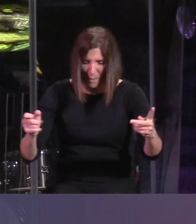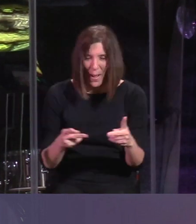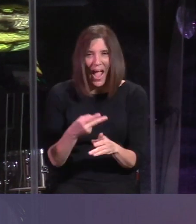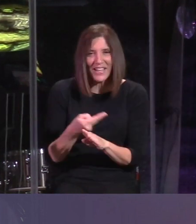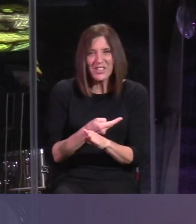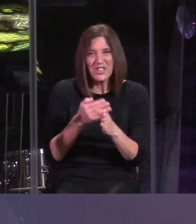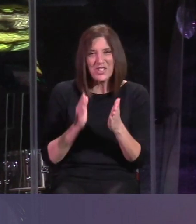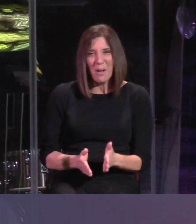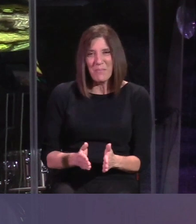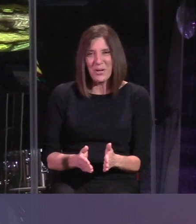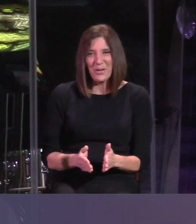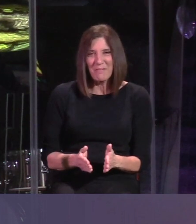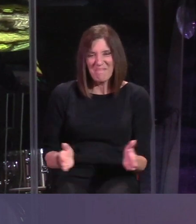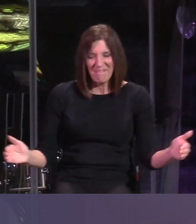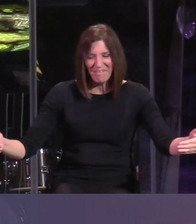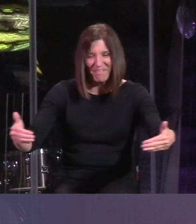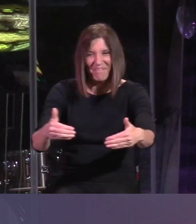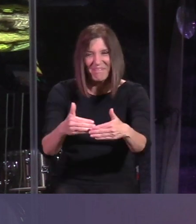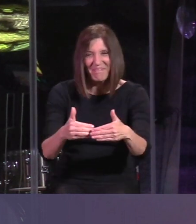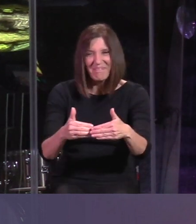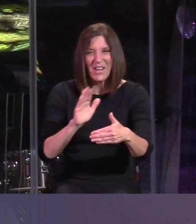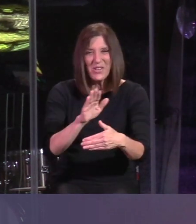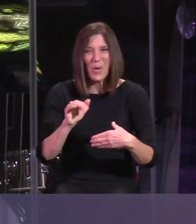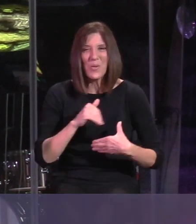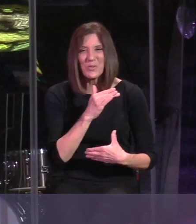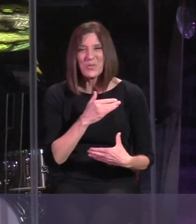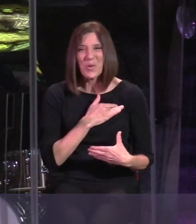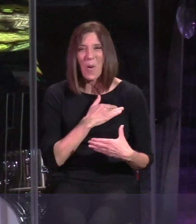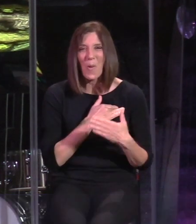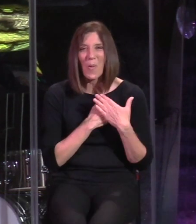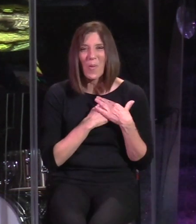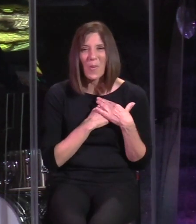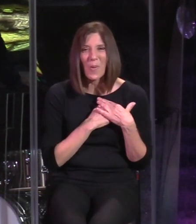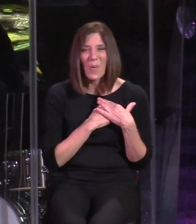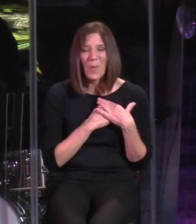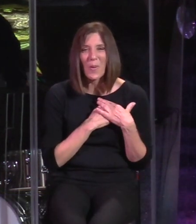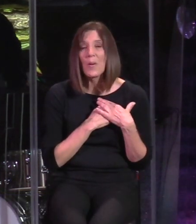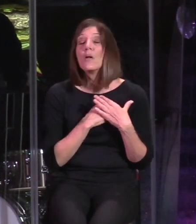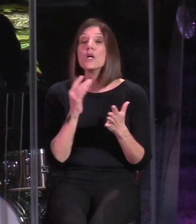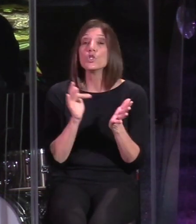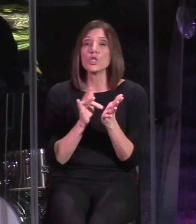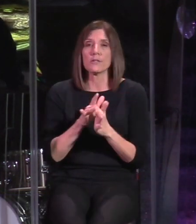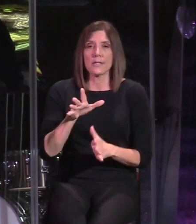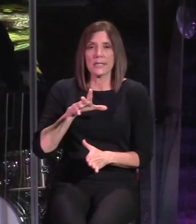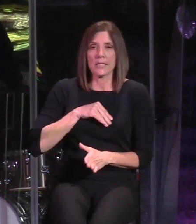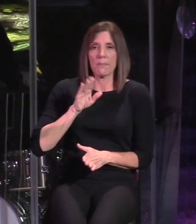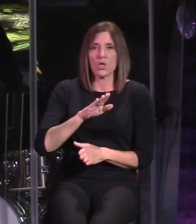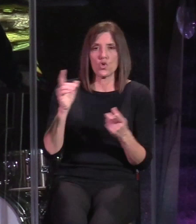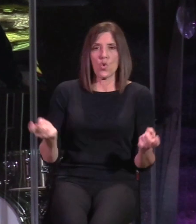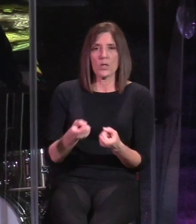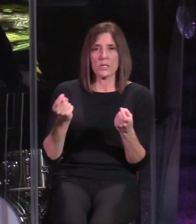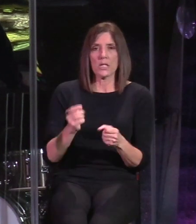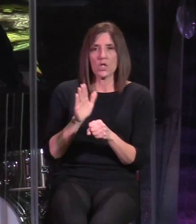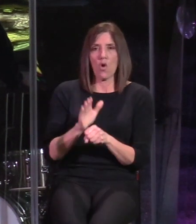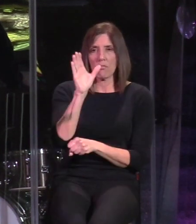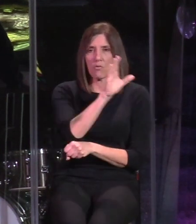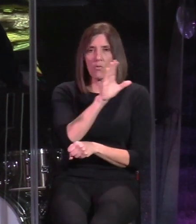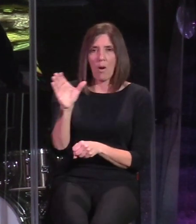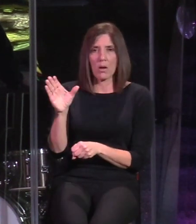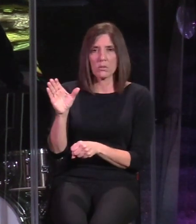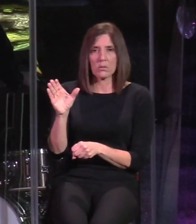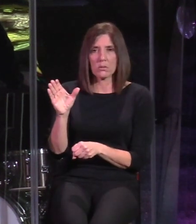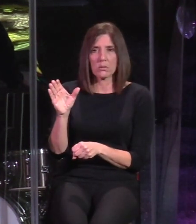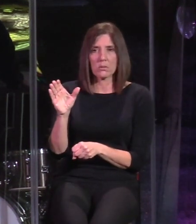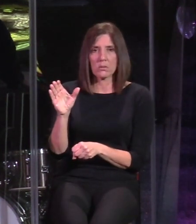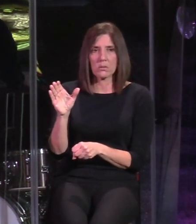and overseer of your souls. Jesus took your sins upon the tree,